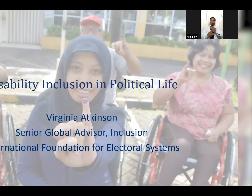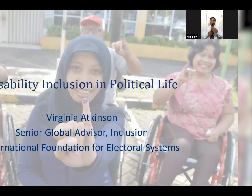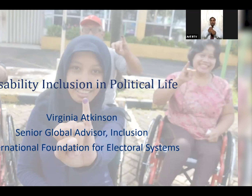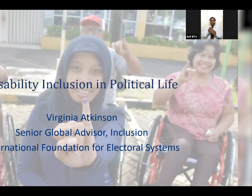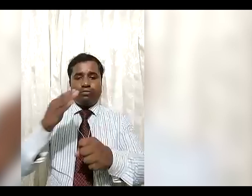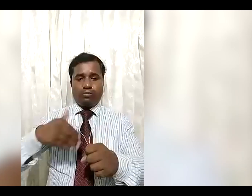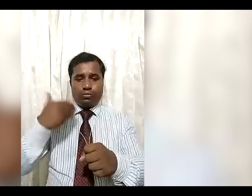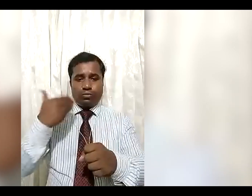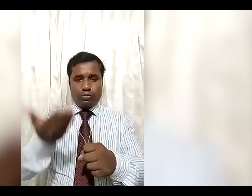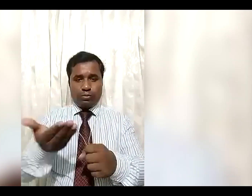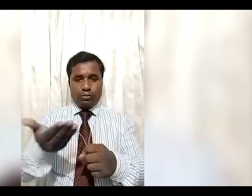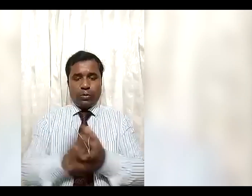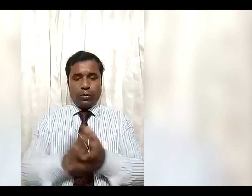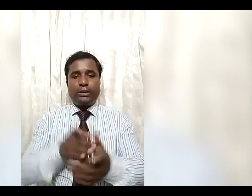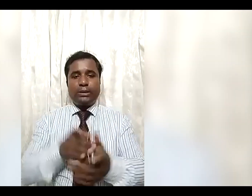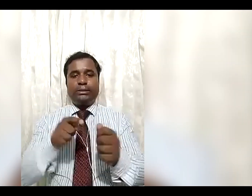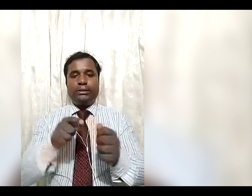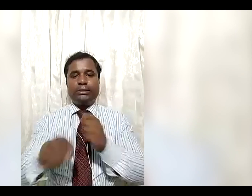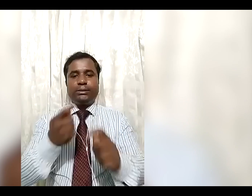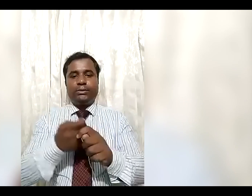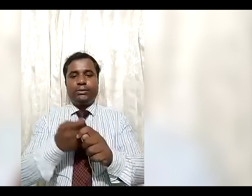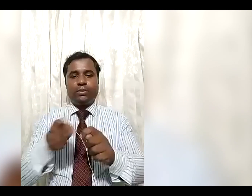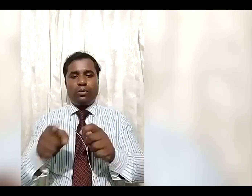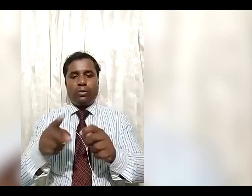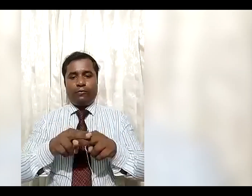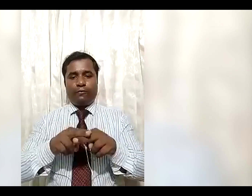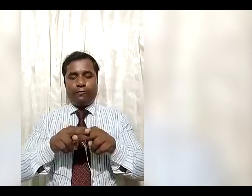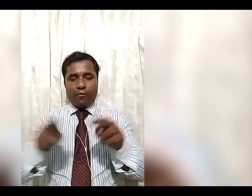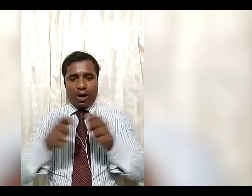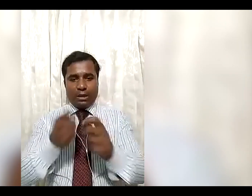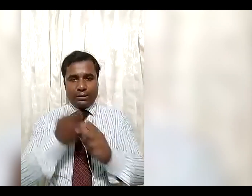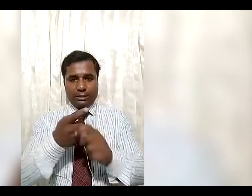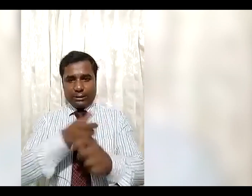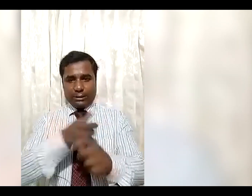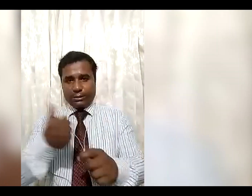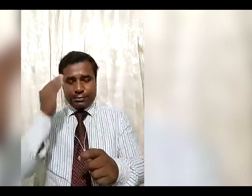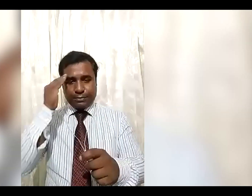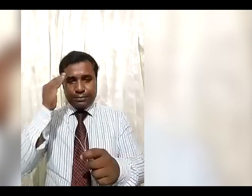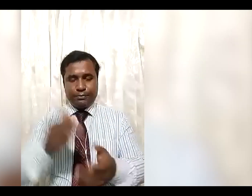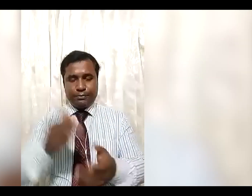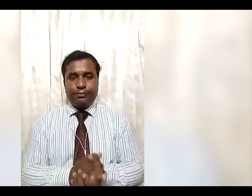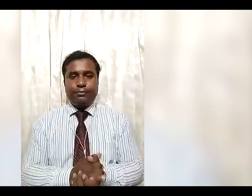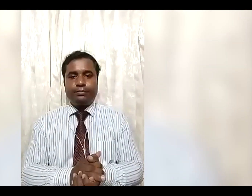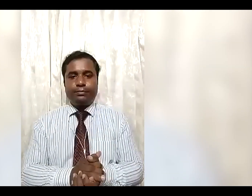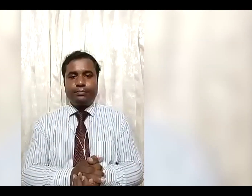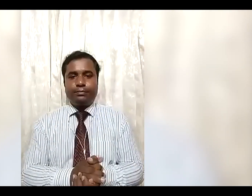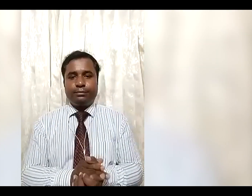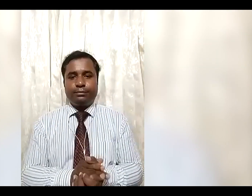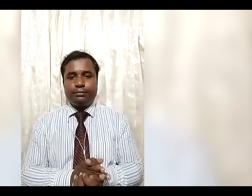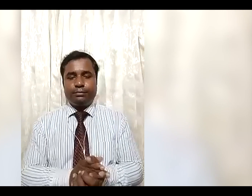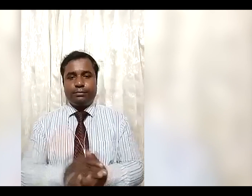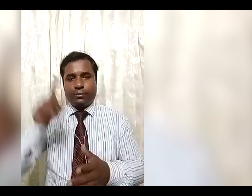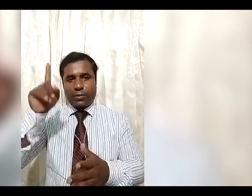adopting the Bill of Rights, and part of the Bill of Rights were civil liberty protection. So everything from